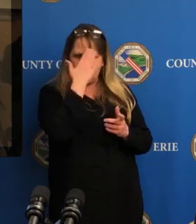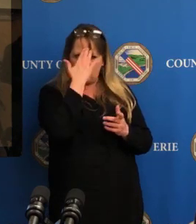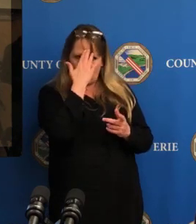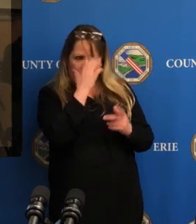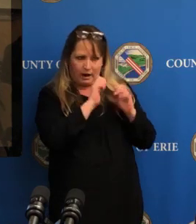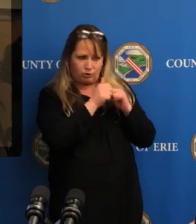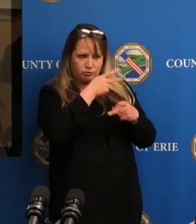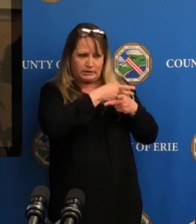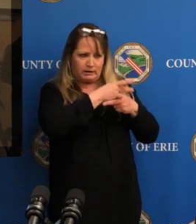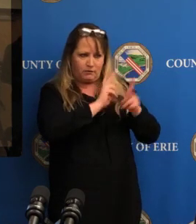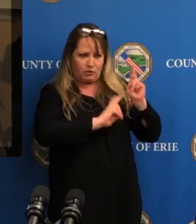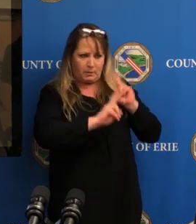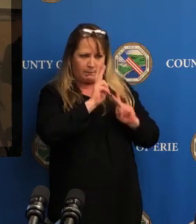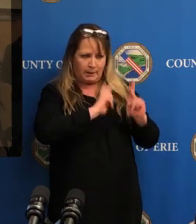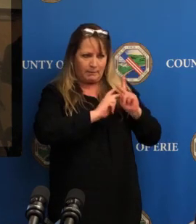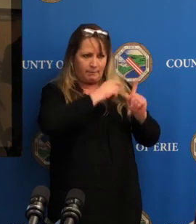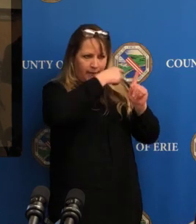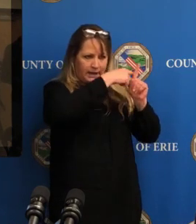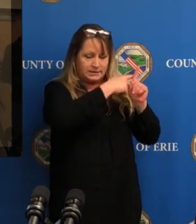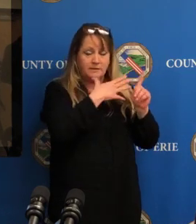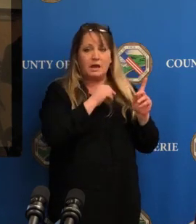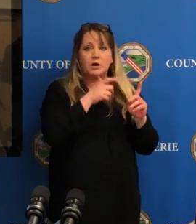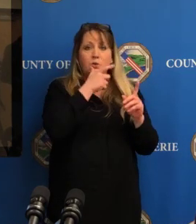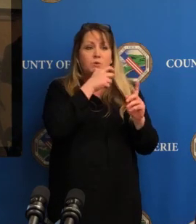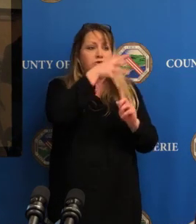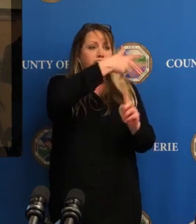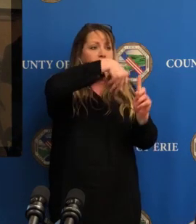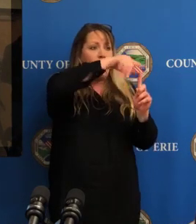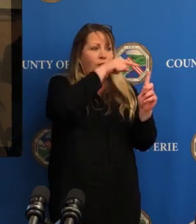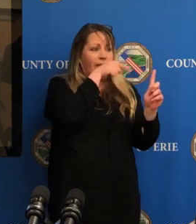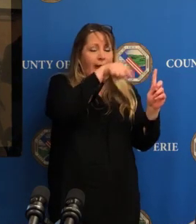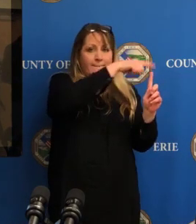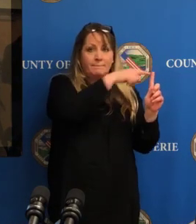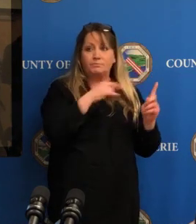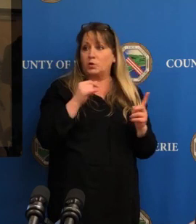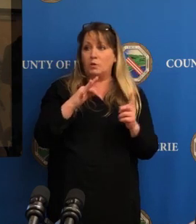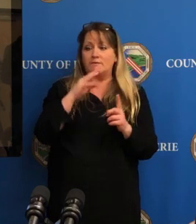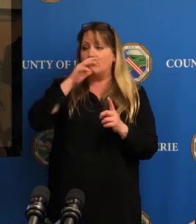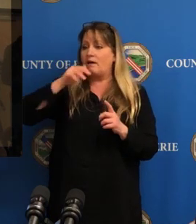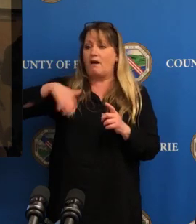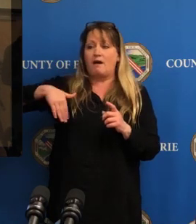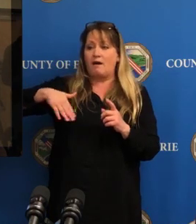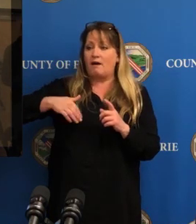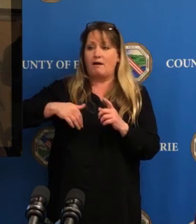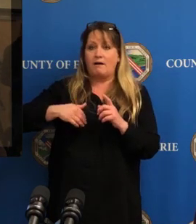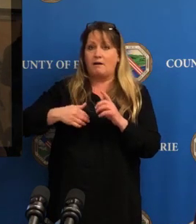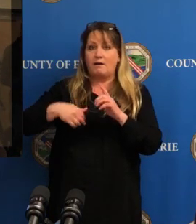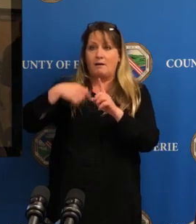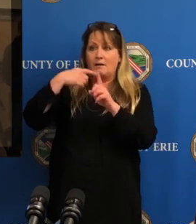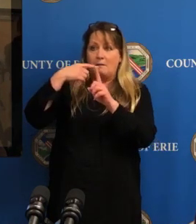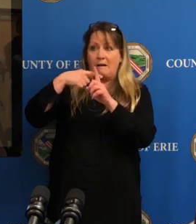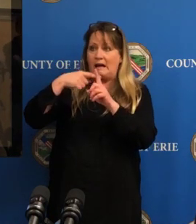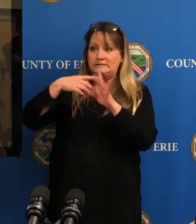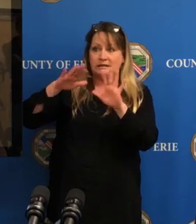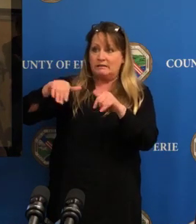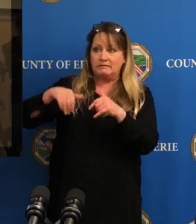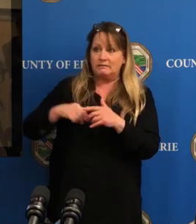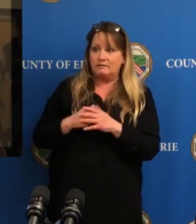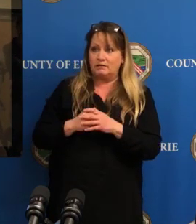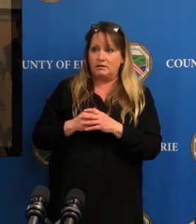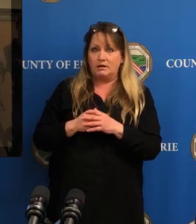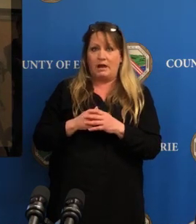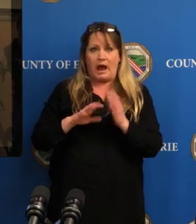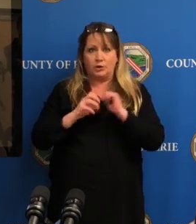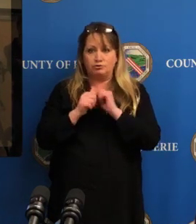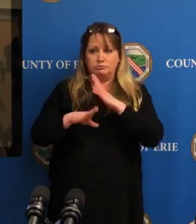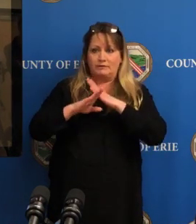and people who are contacts. We also know what to do for people who have not tested positive and do not have symptoms to prevent them from getting infected.